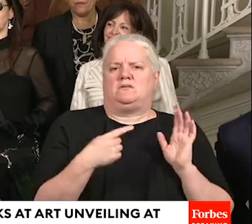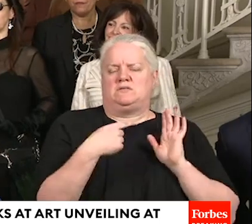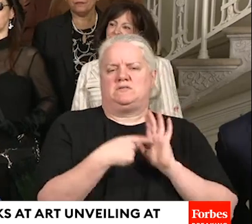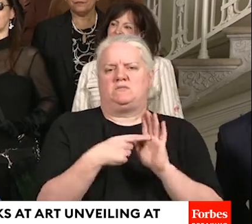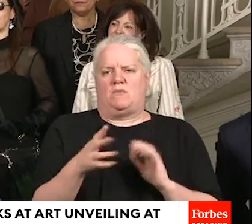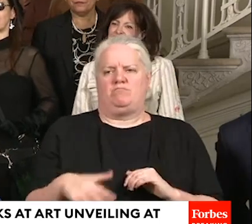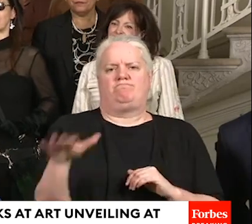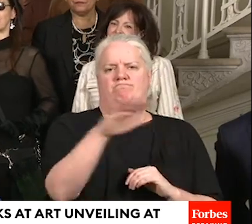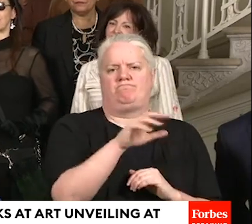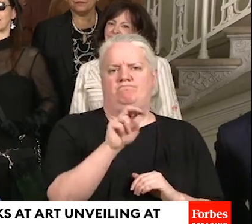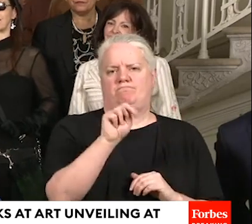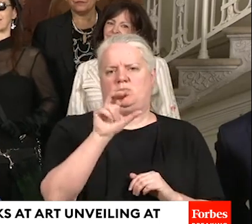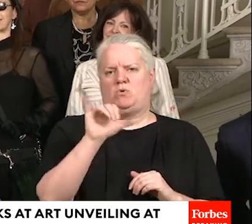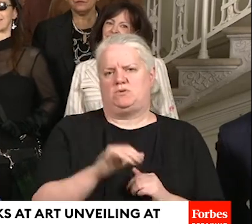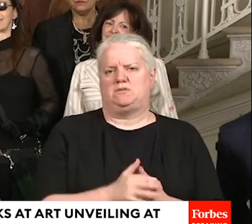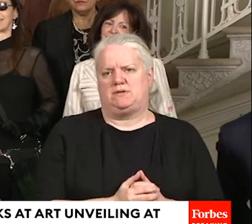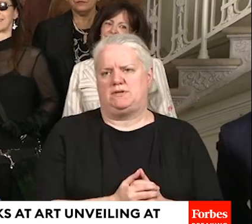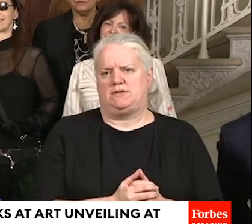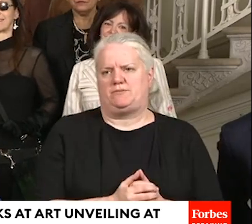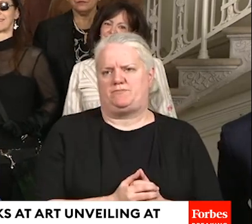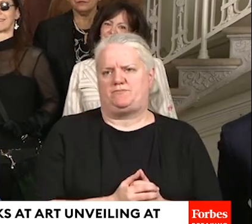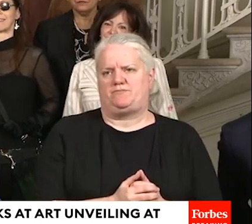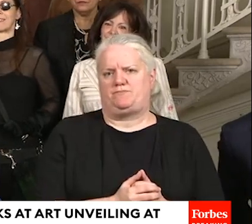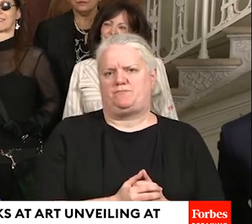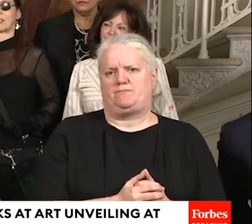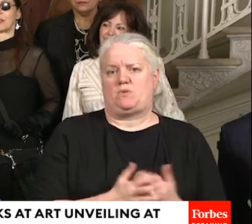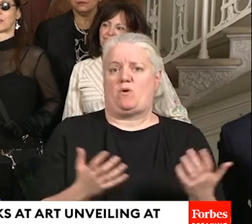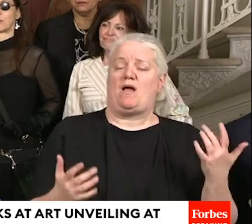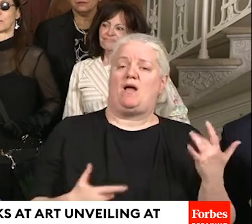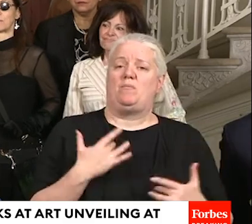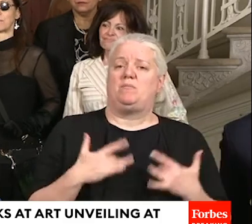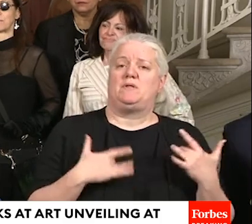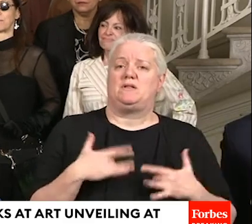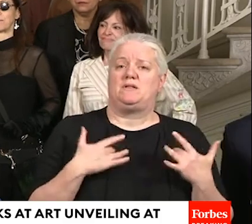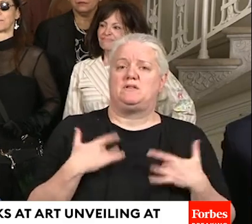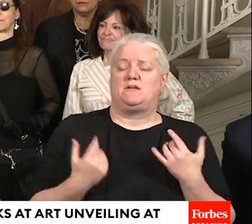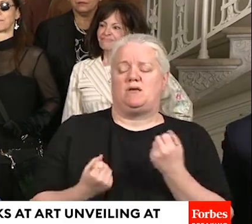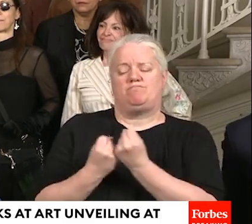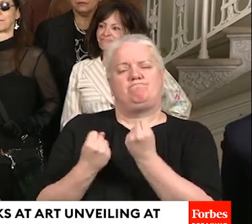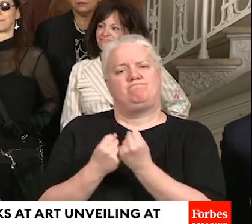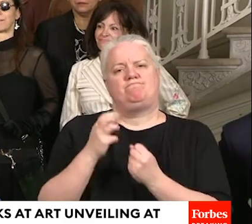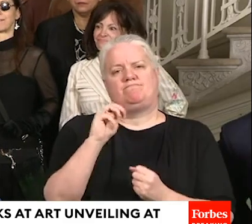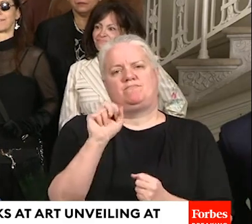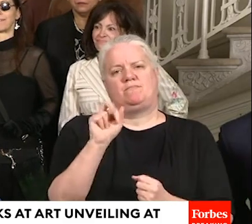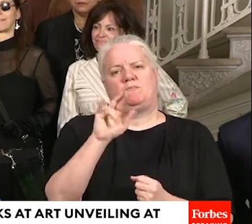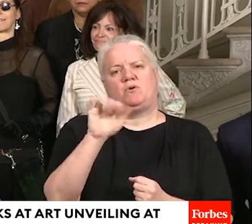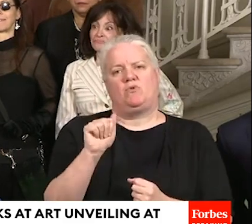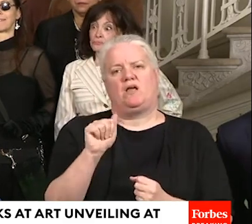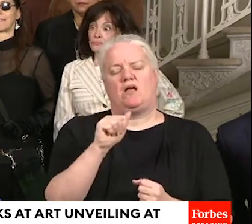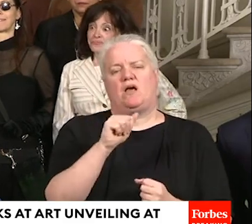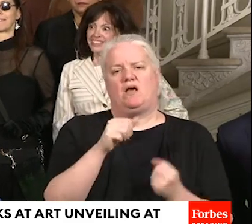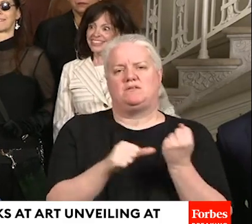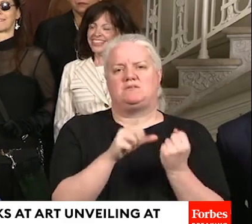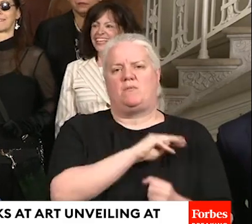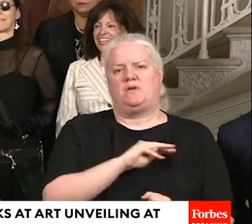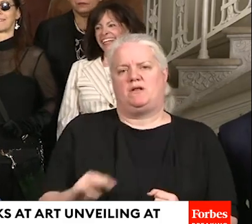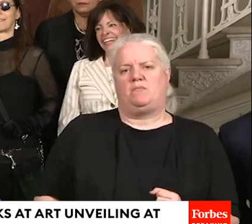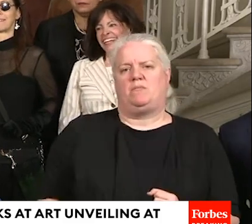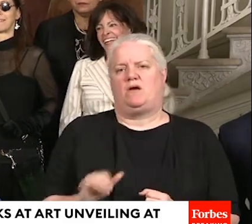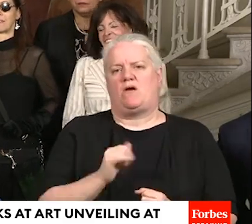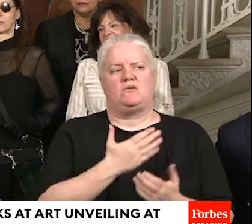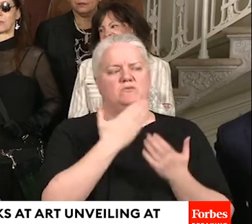brought to the city. And so I'm really excited, and I joined Deputy Mayor Maria Torres Springer in thanking Andrea, who's leading